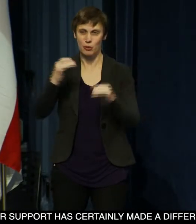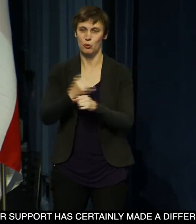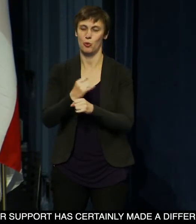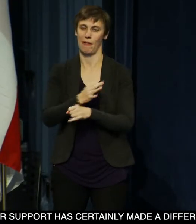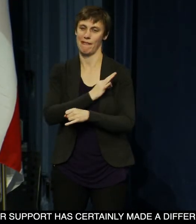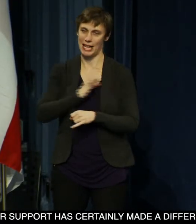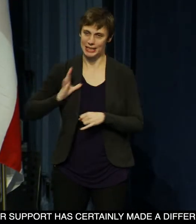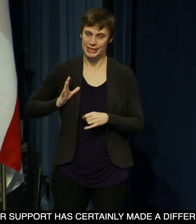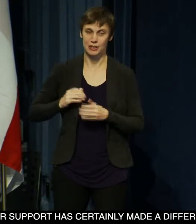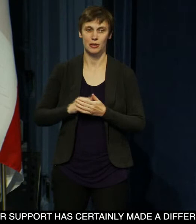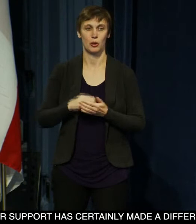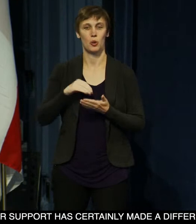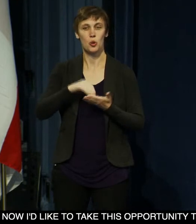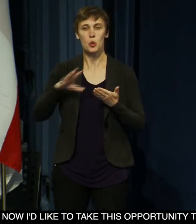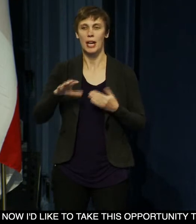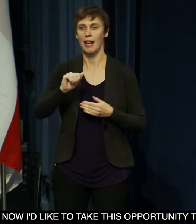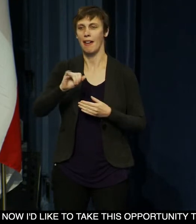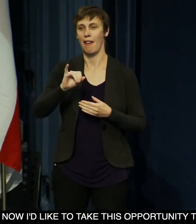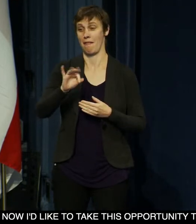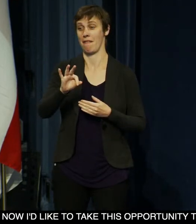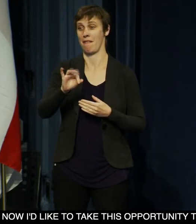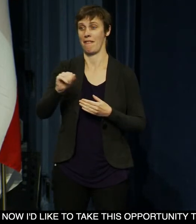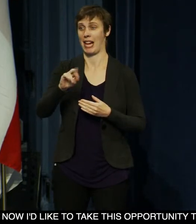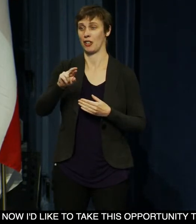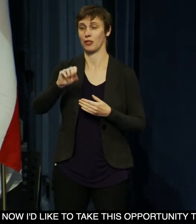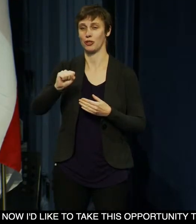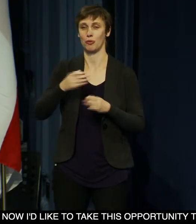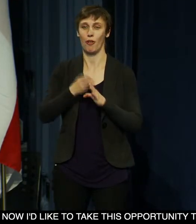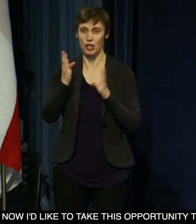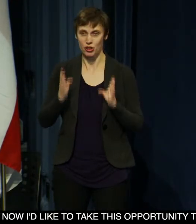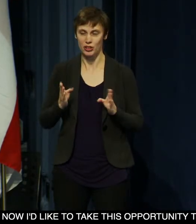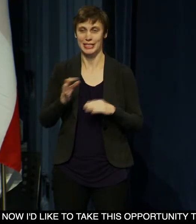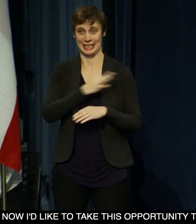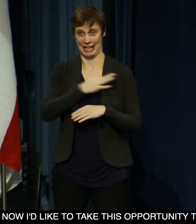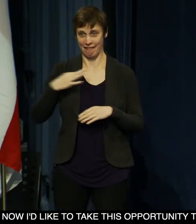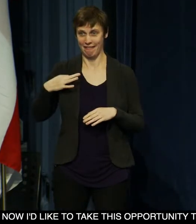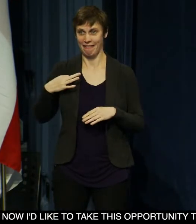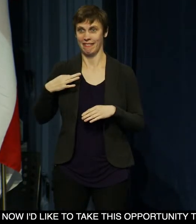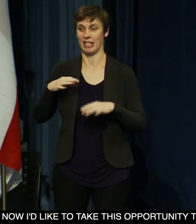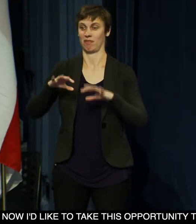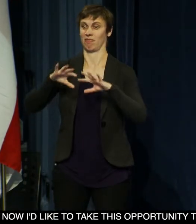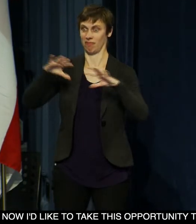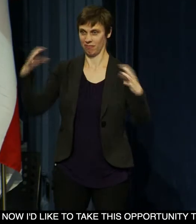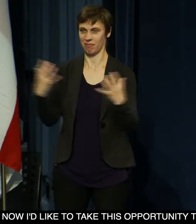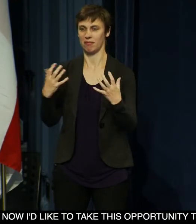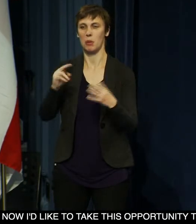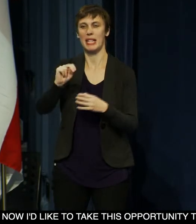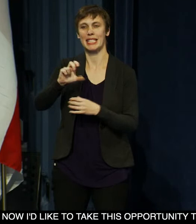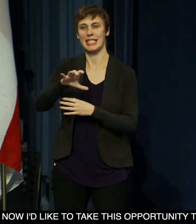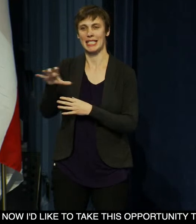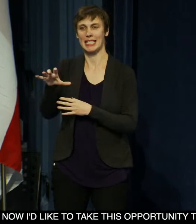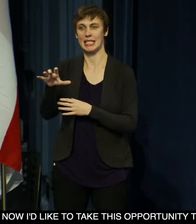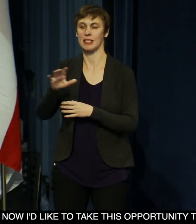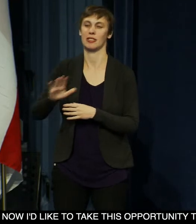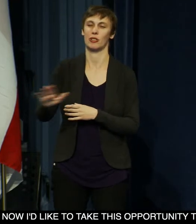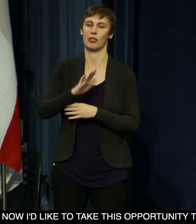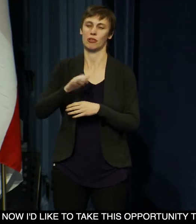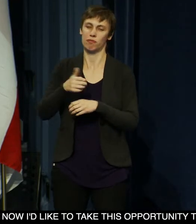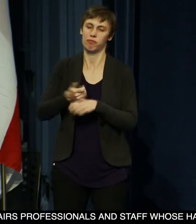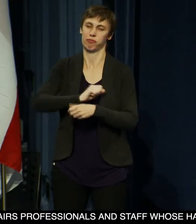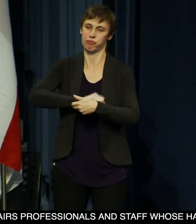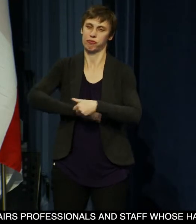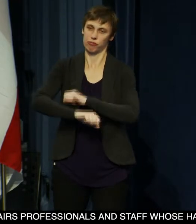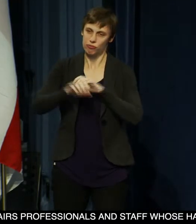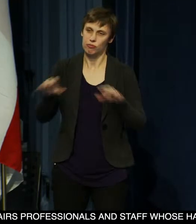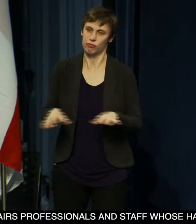affairs professionals, and staff, whose hard work all during last year and for their continuing commitment to put